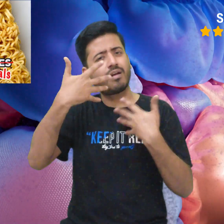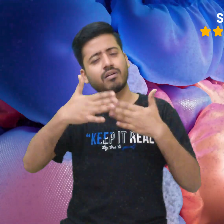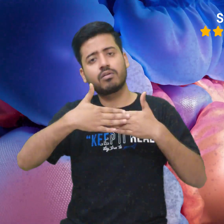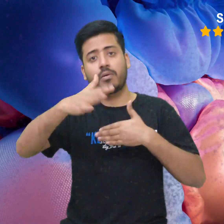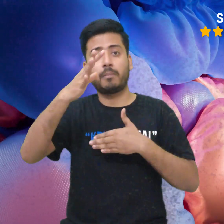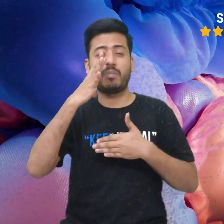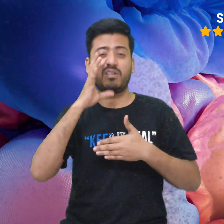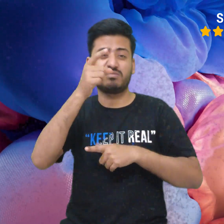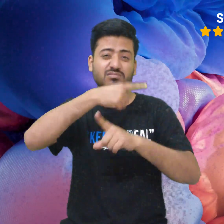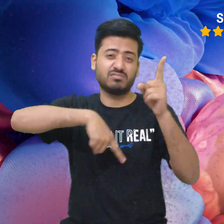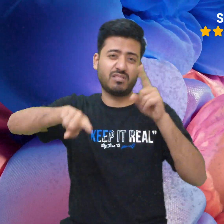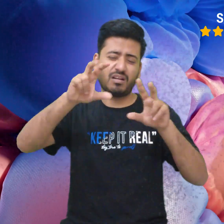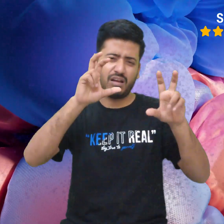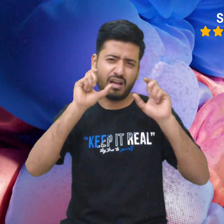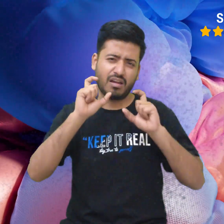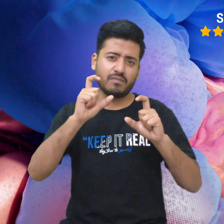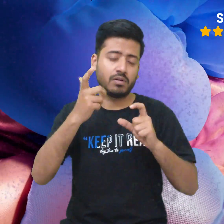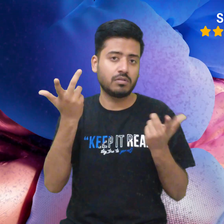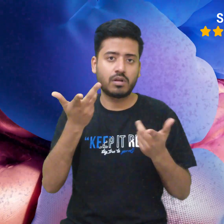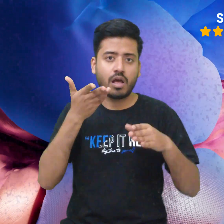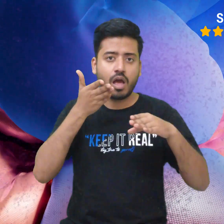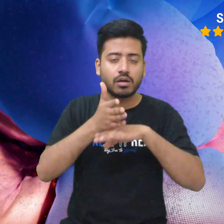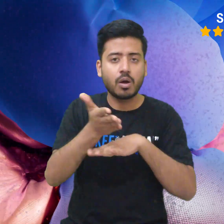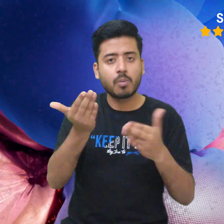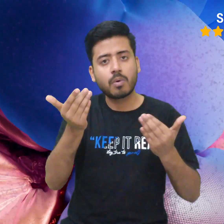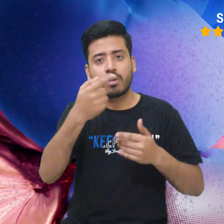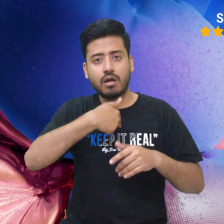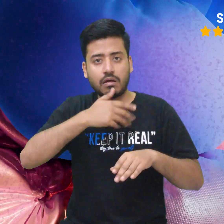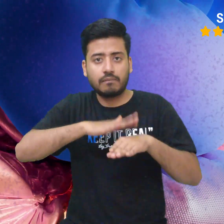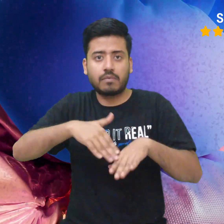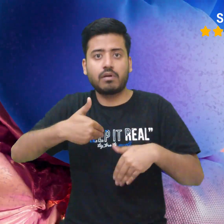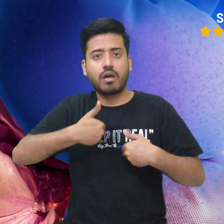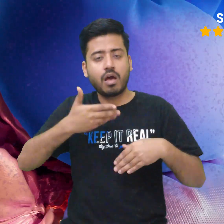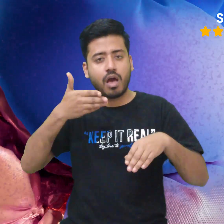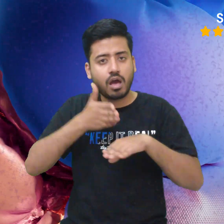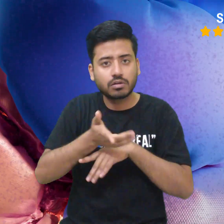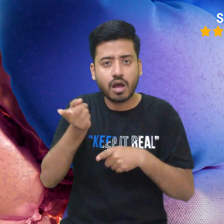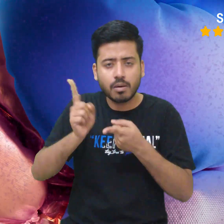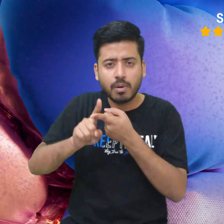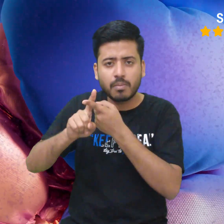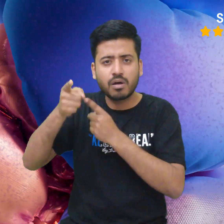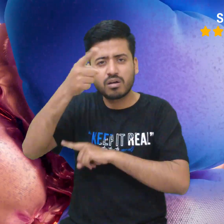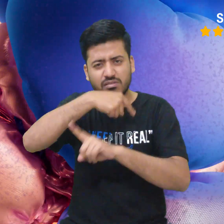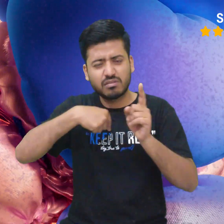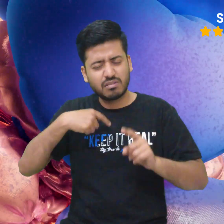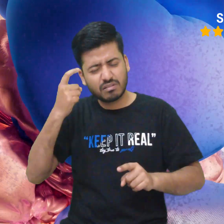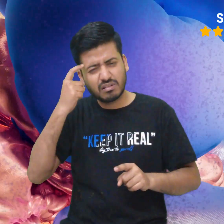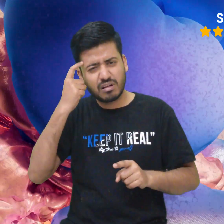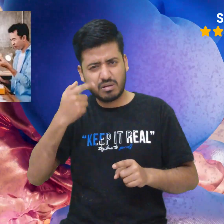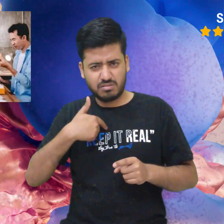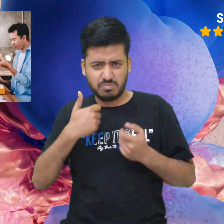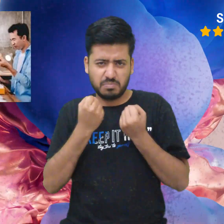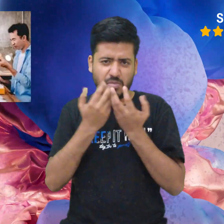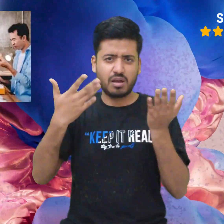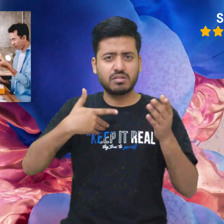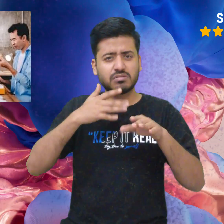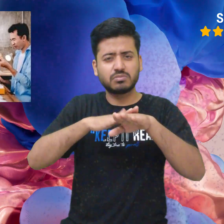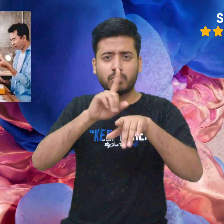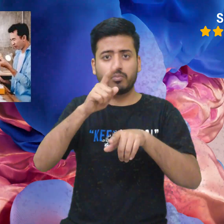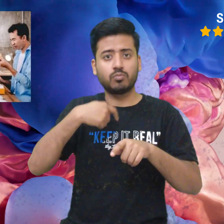calcium. 4. Consult health experts. By making dietary changes, consulting with a nutritionist or a nephrologist can help reduce